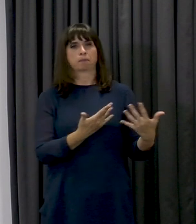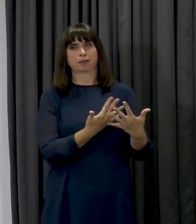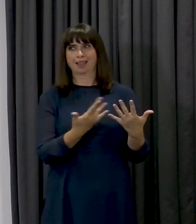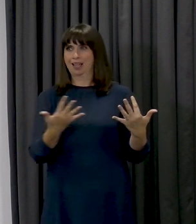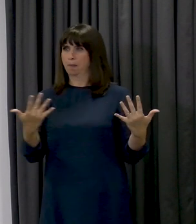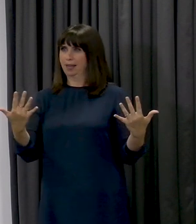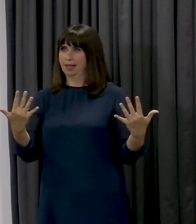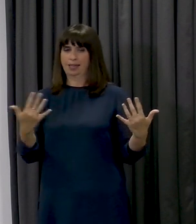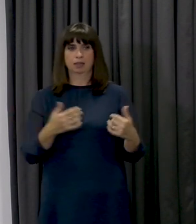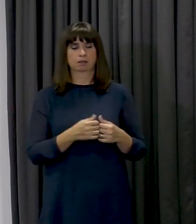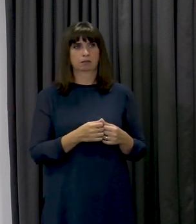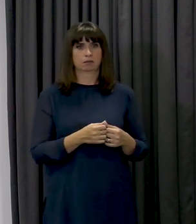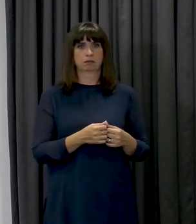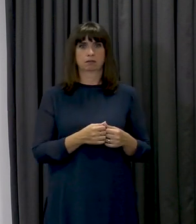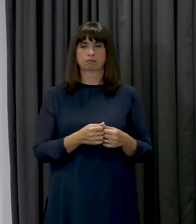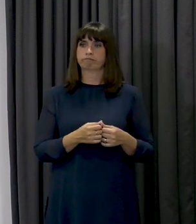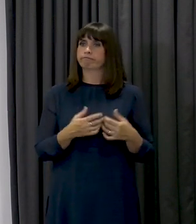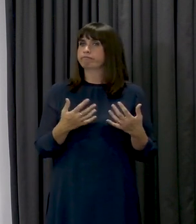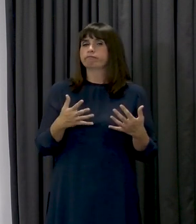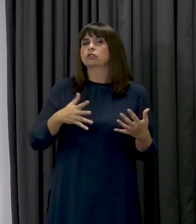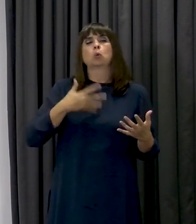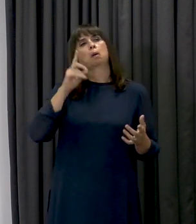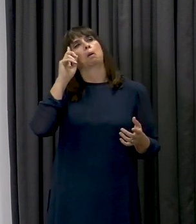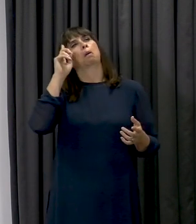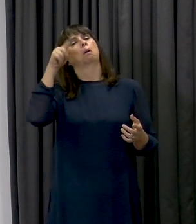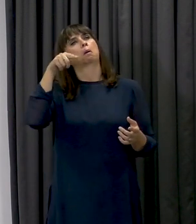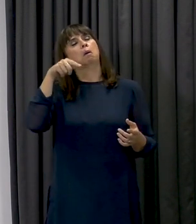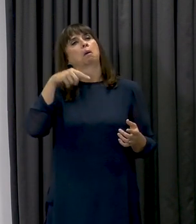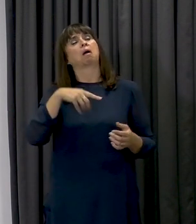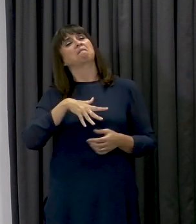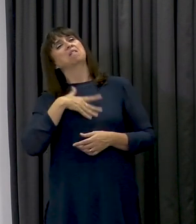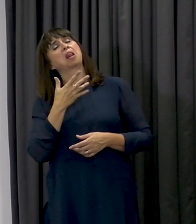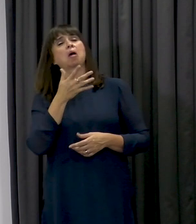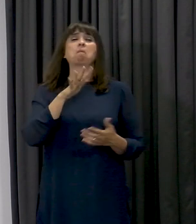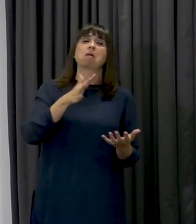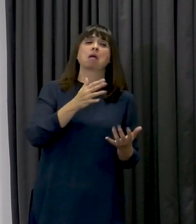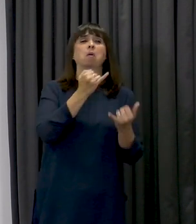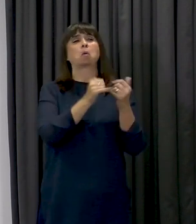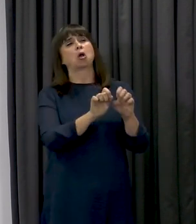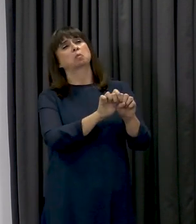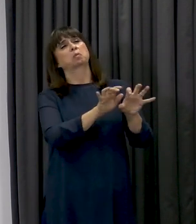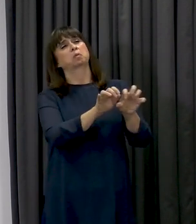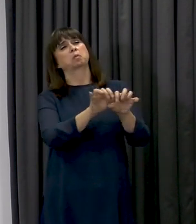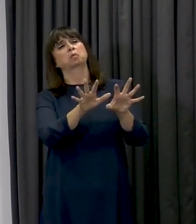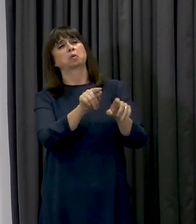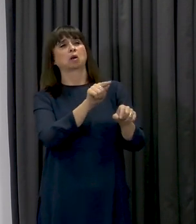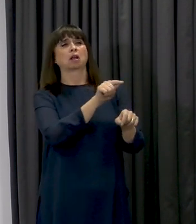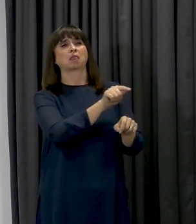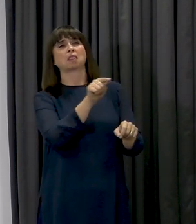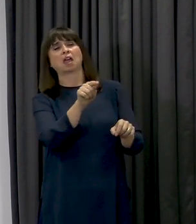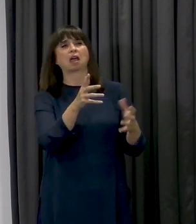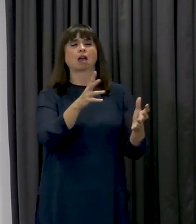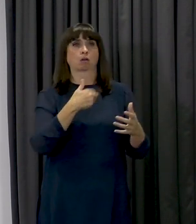insight into the risks rather than a speculative, couldn't it be getting worse sort of approach to